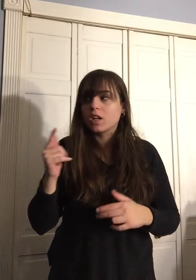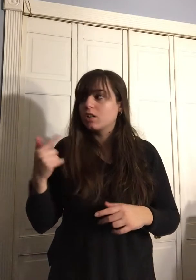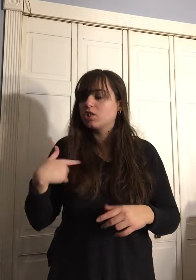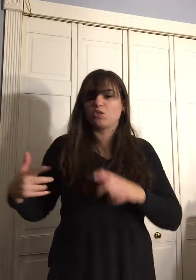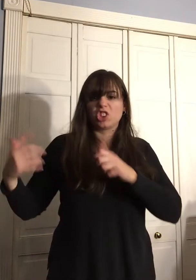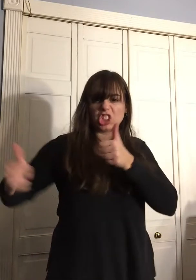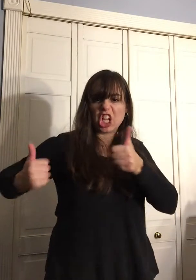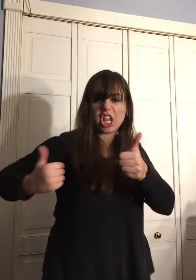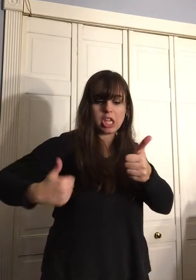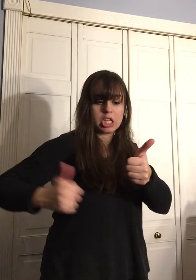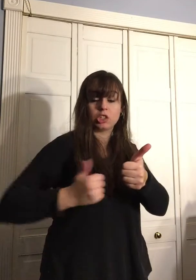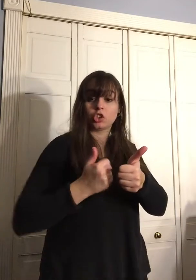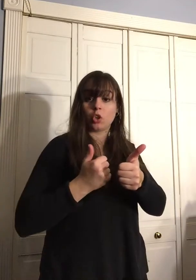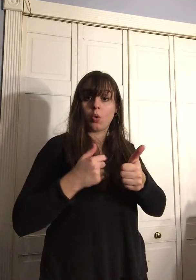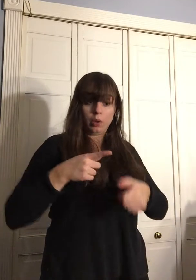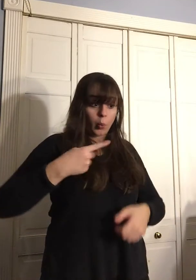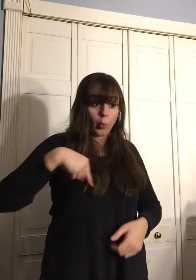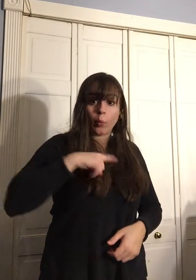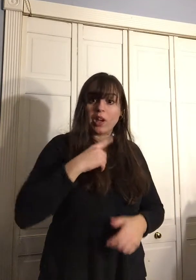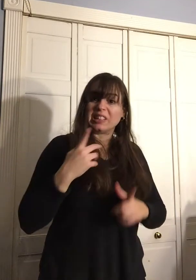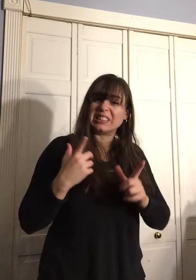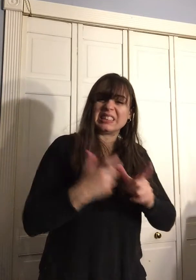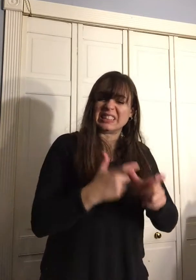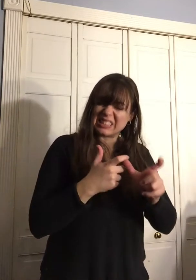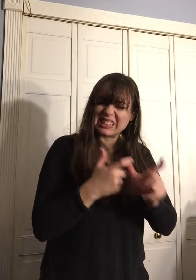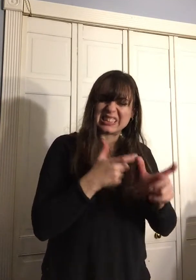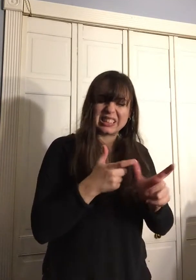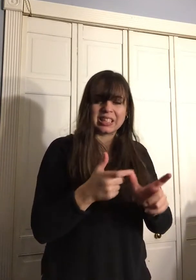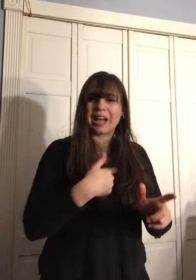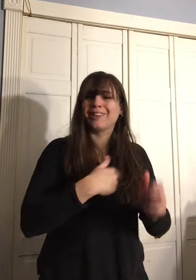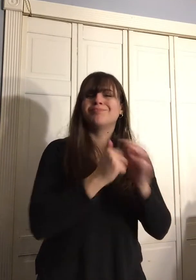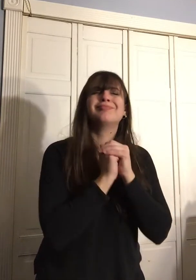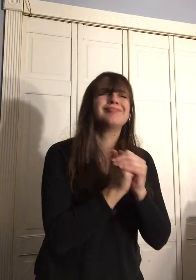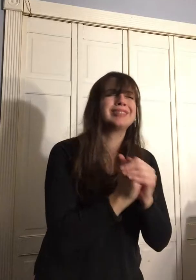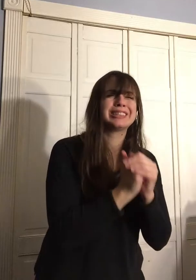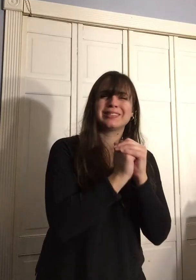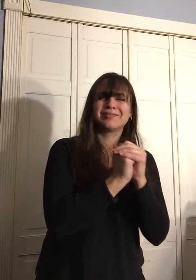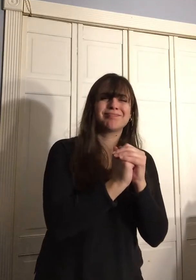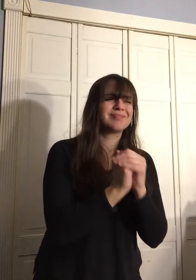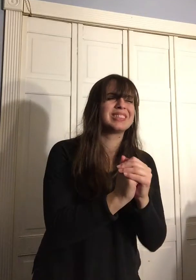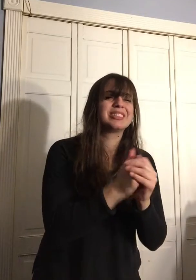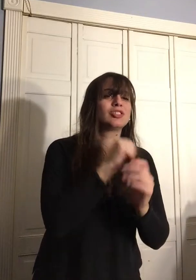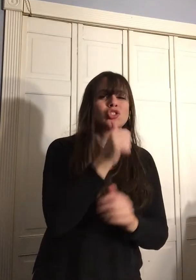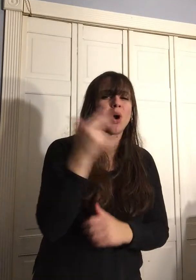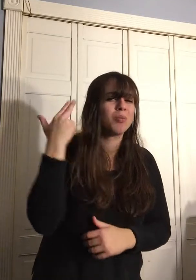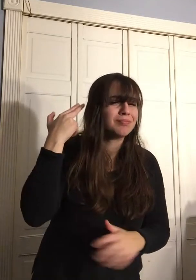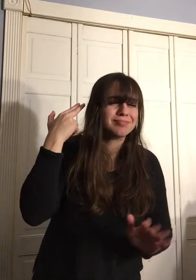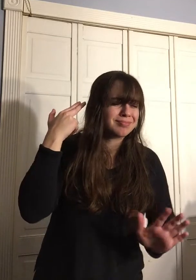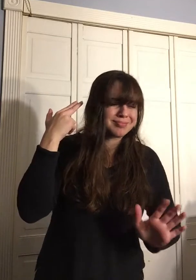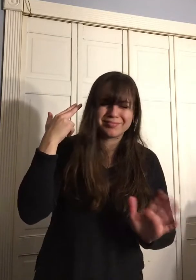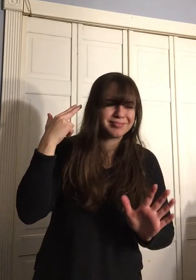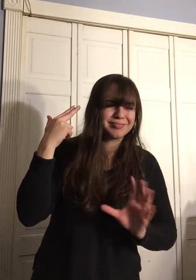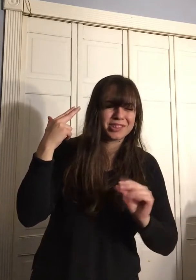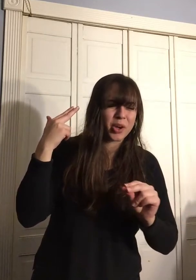I looked back, and there were two small soldiers in green uniform with rifles chasing after